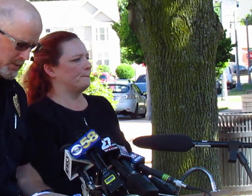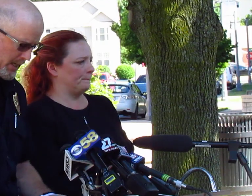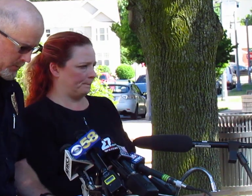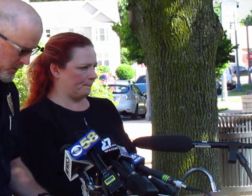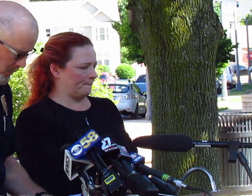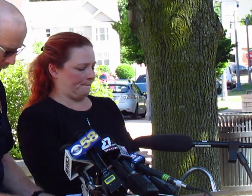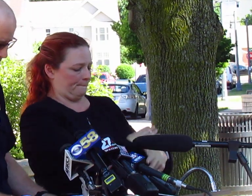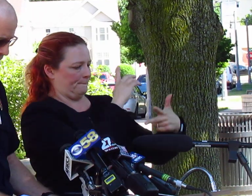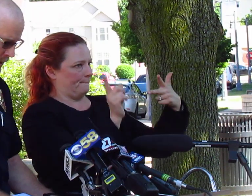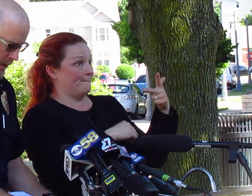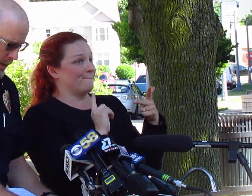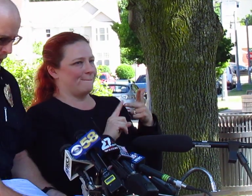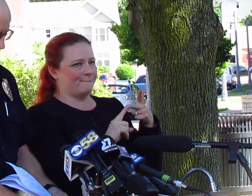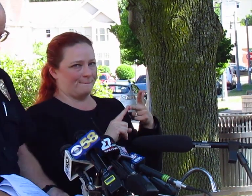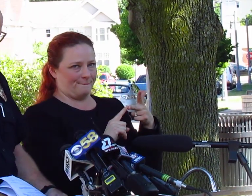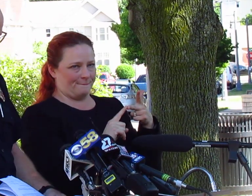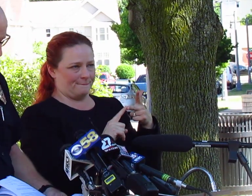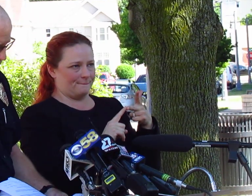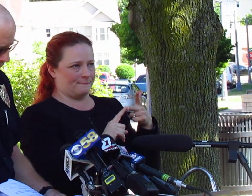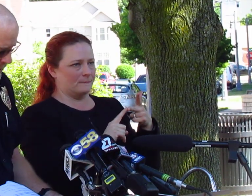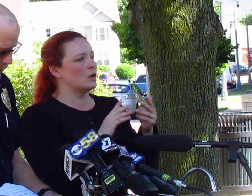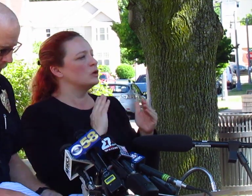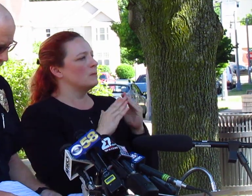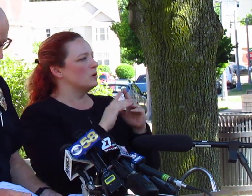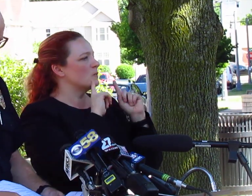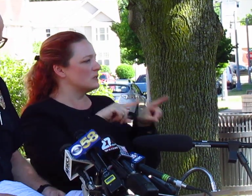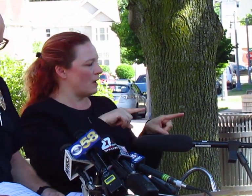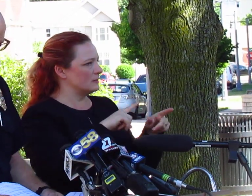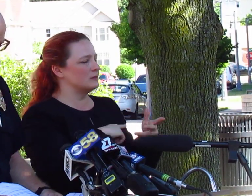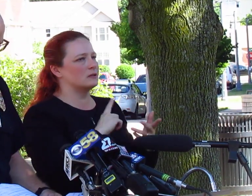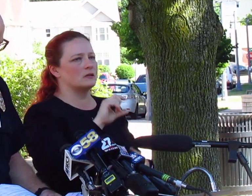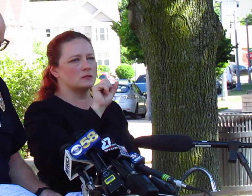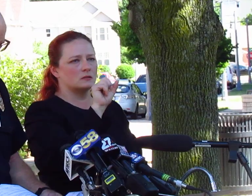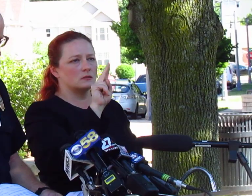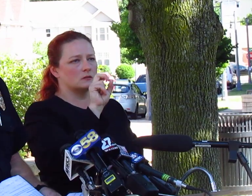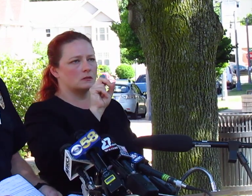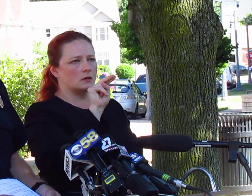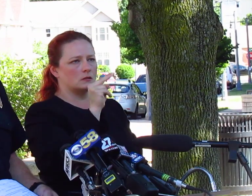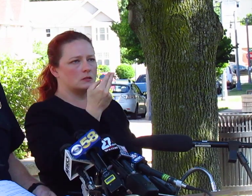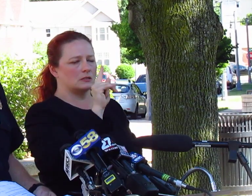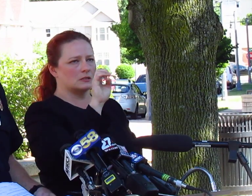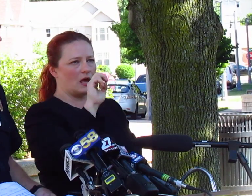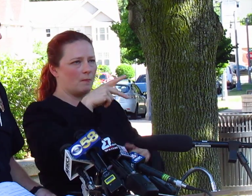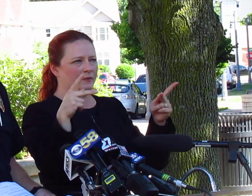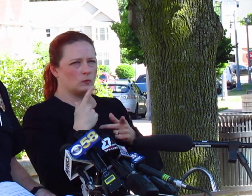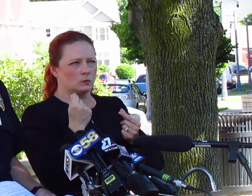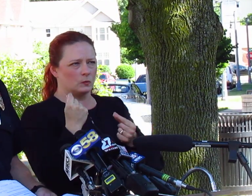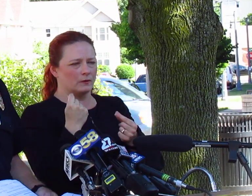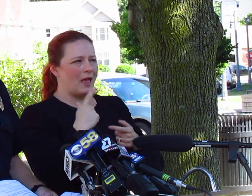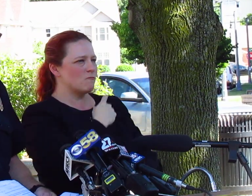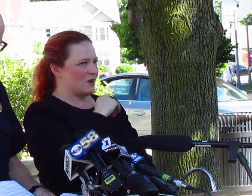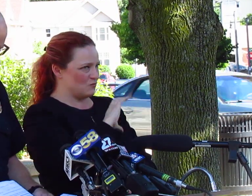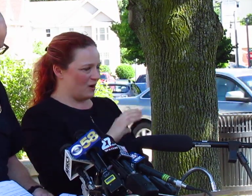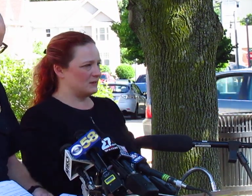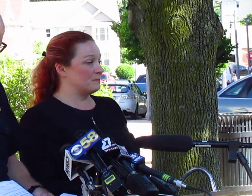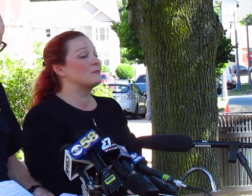community response and what our Sunshine Place is doing and the Red Cross. The Red Cross has pulled out. They pulled out